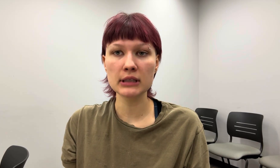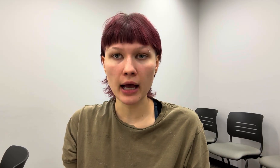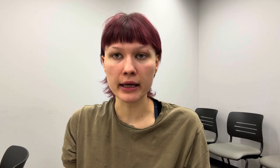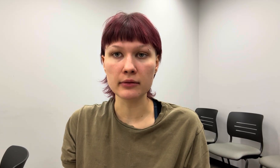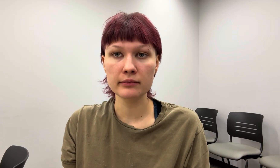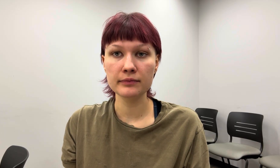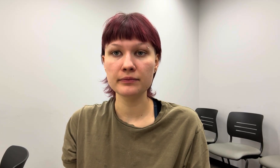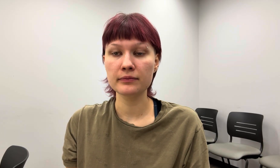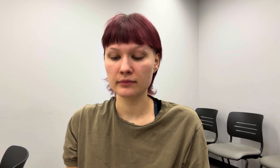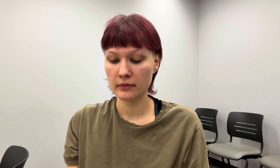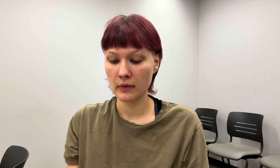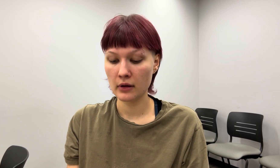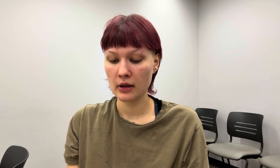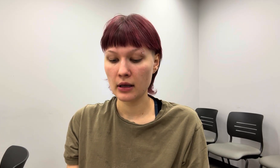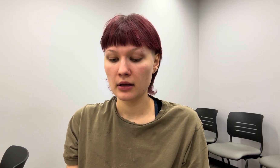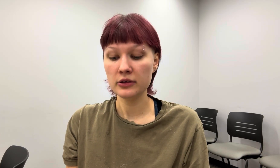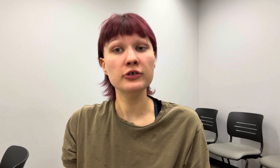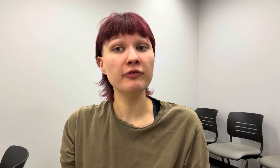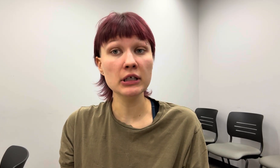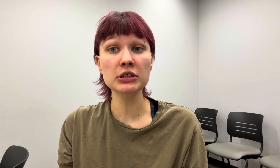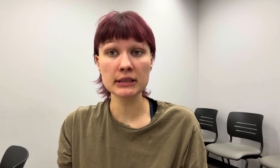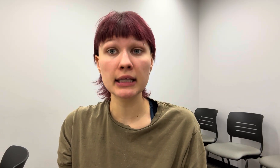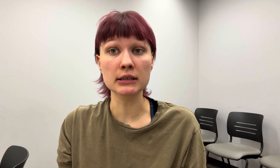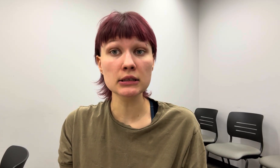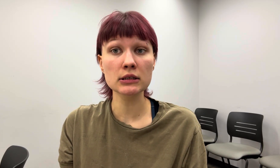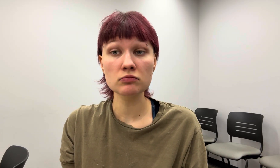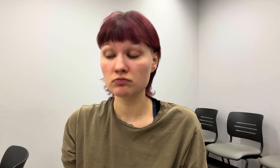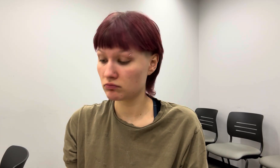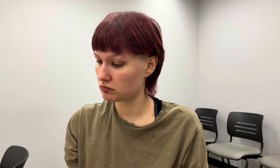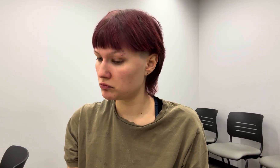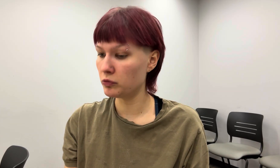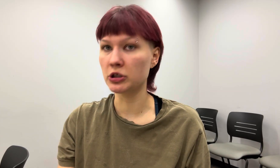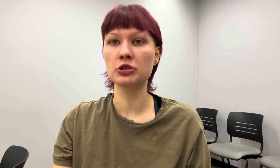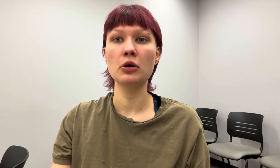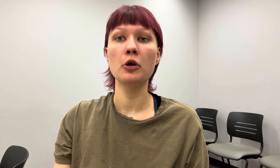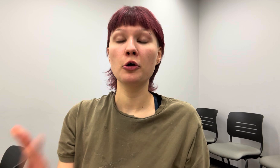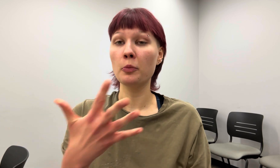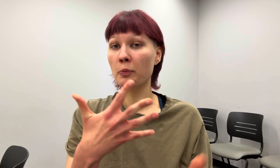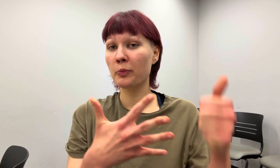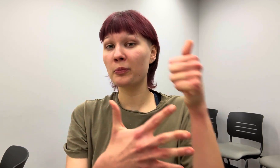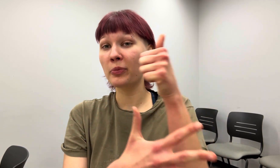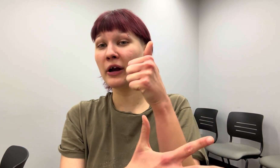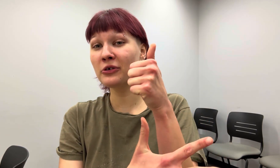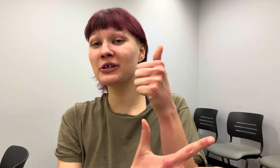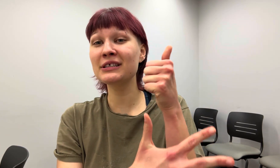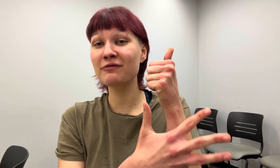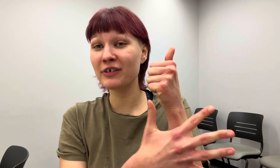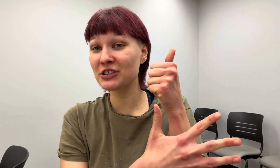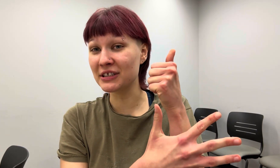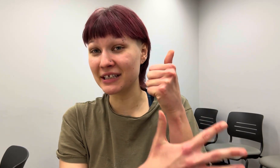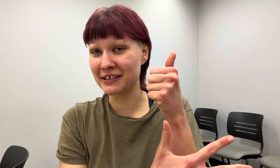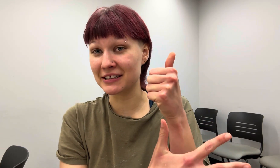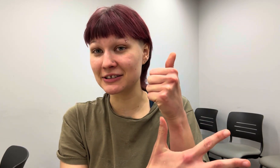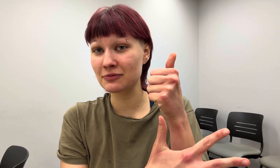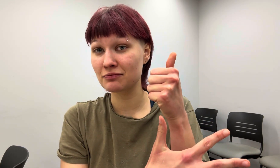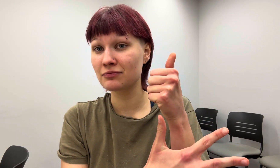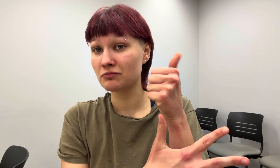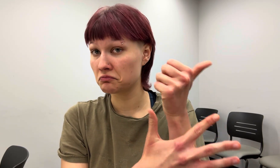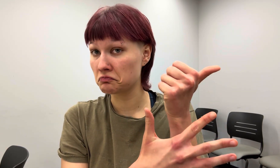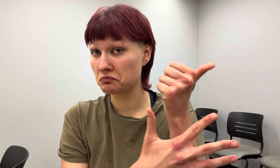sign to finish a sentence, which prioritizing finishing sentences,